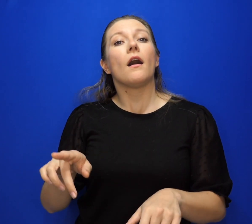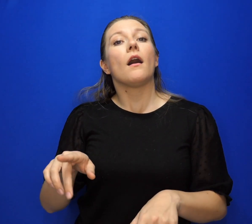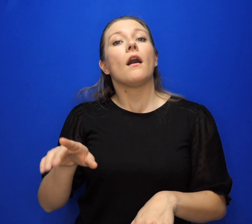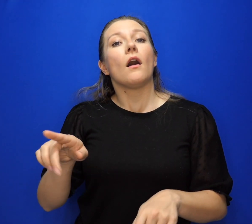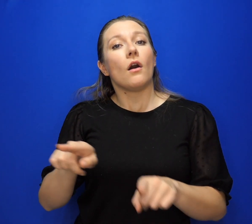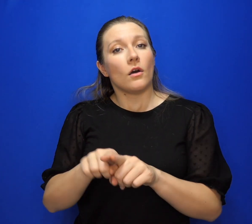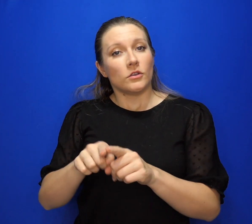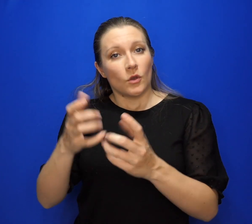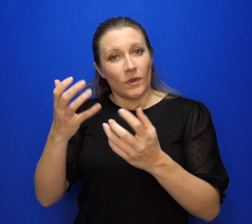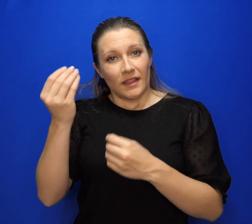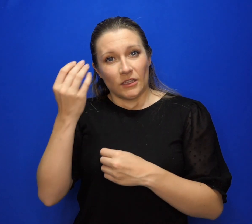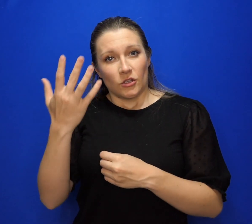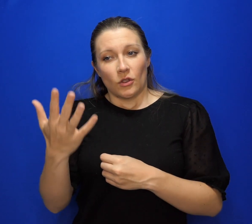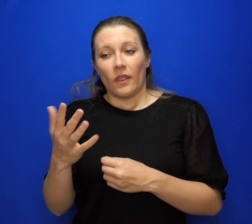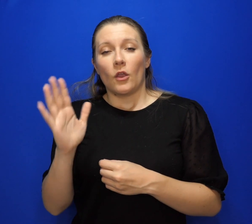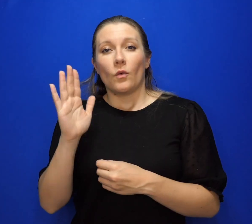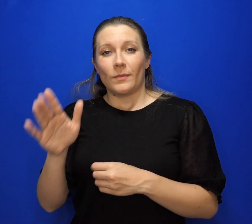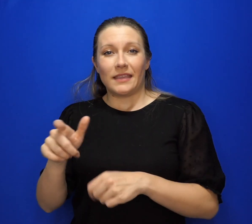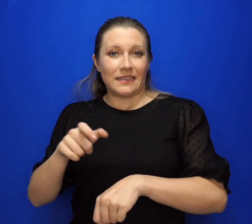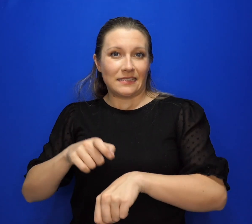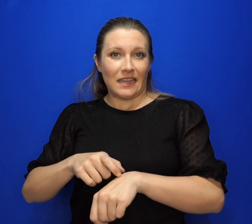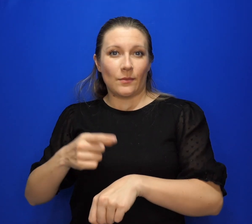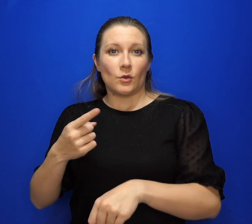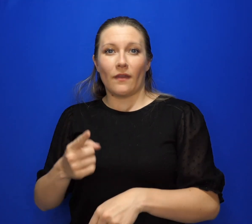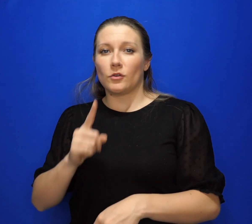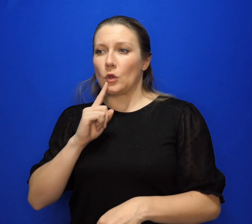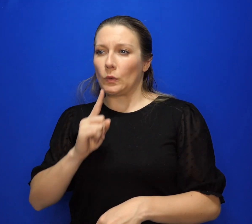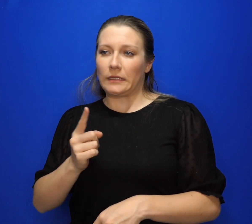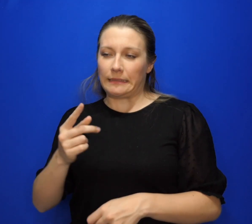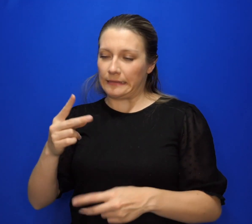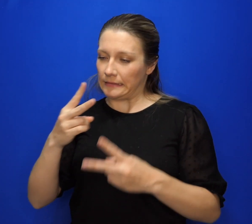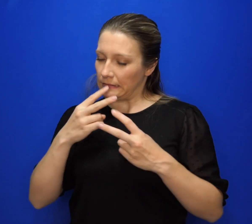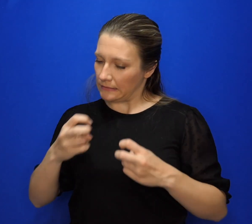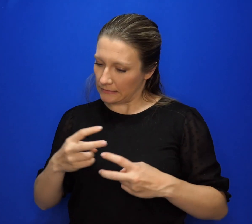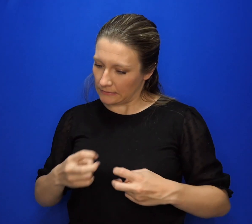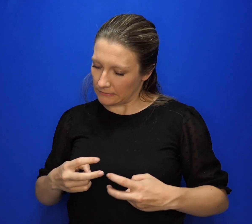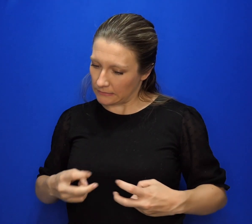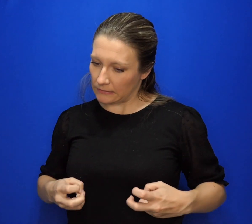make sure that it's not you. So maybe you're,